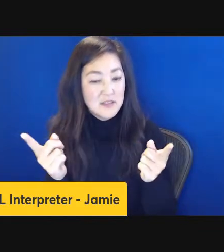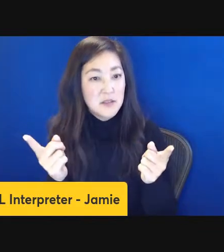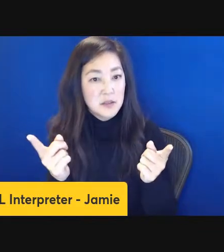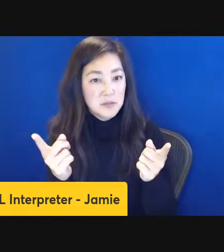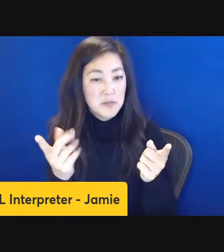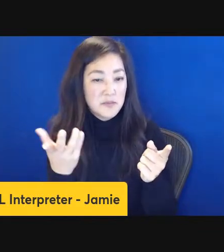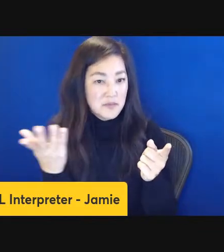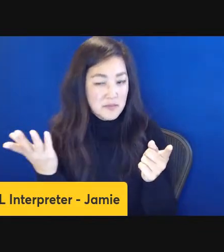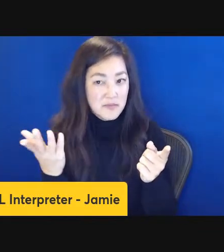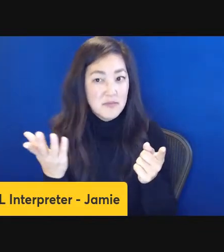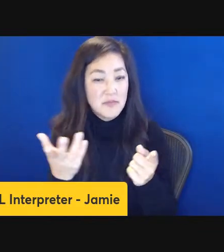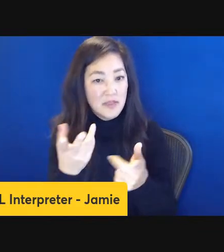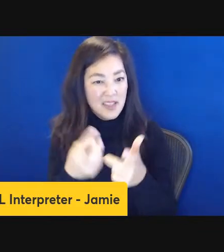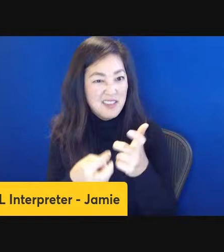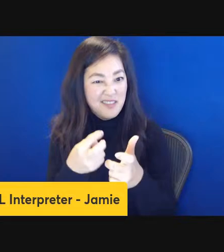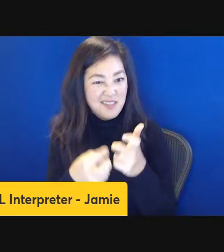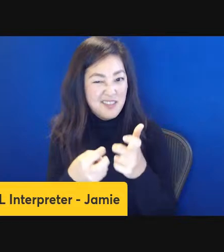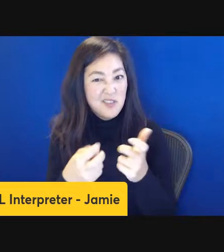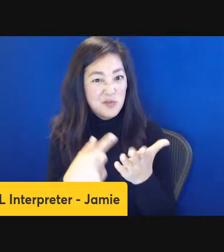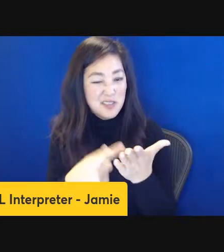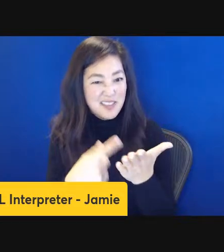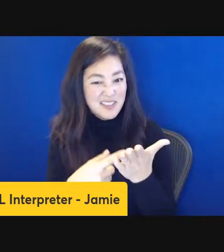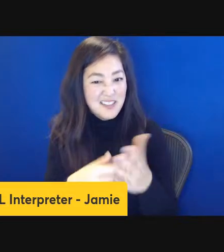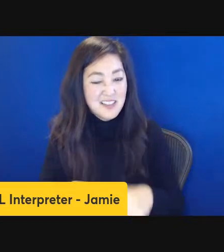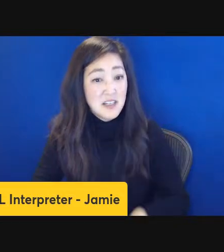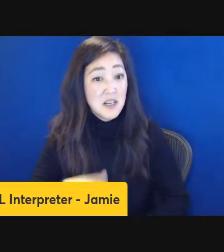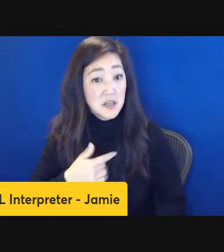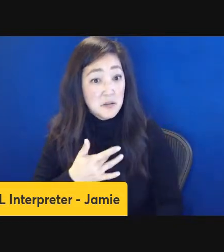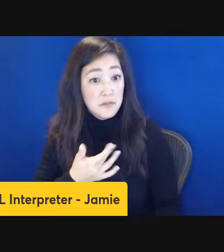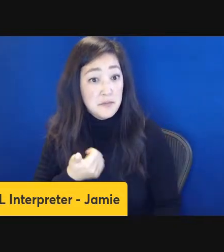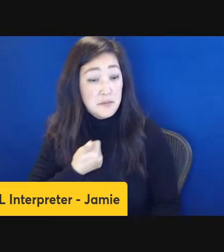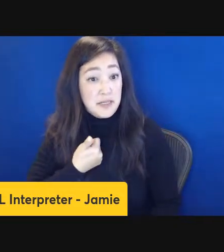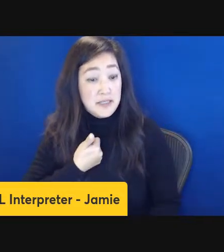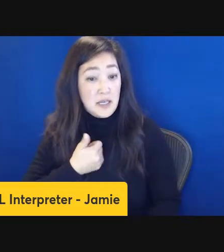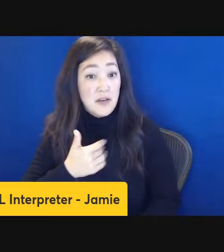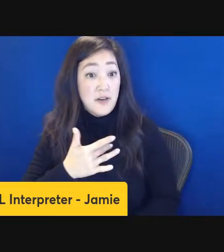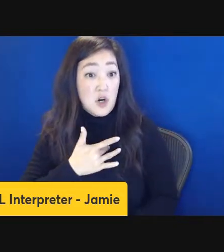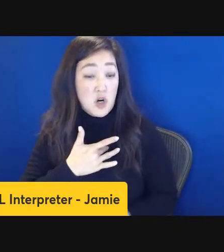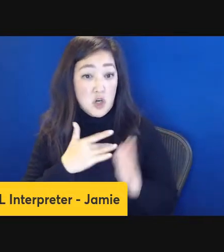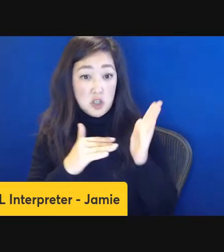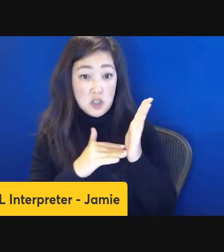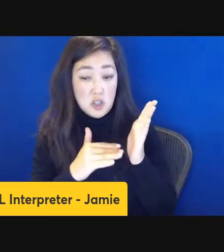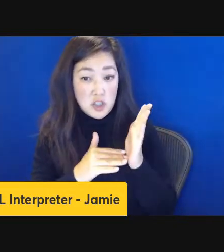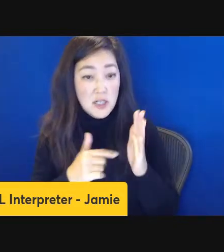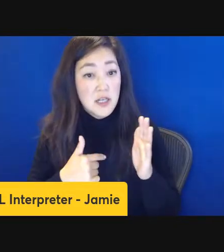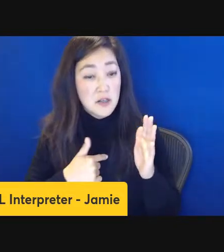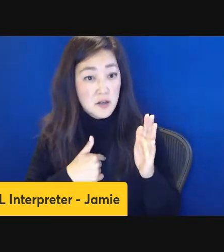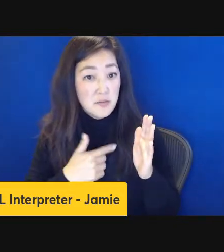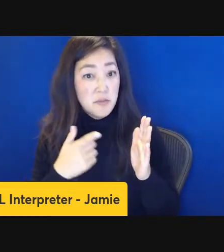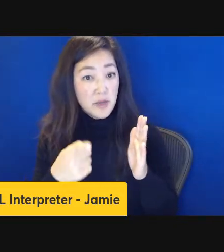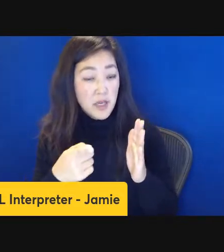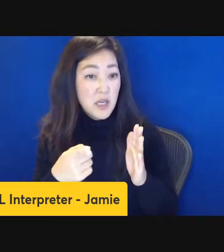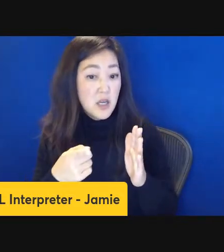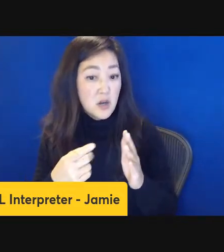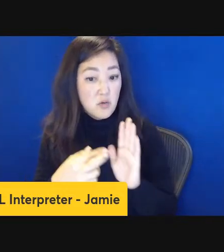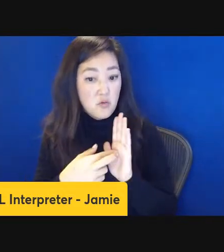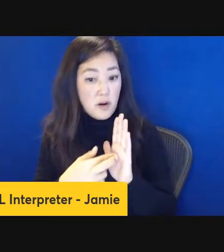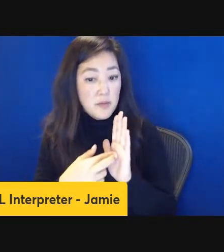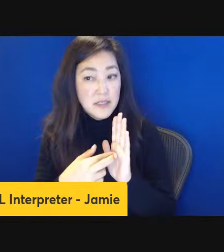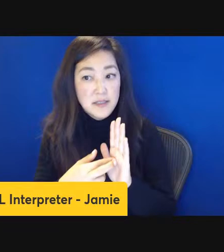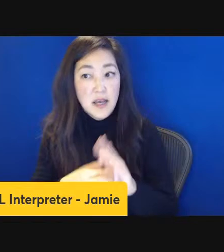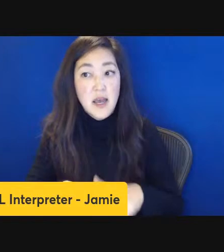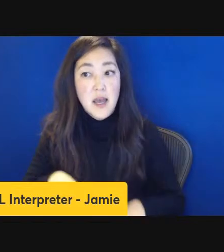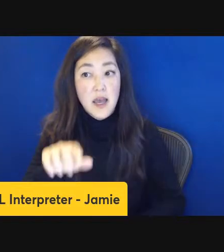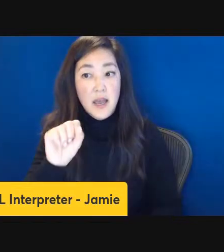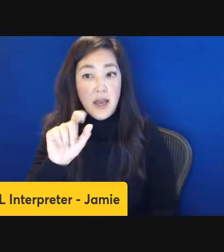a cardiologist. And as Pat said, I'm here both representing the Division of Cardiology at St. Michael's Hospital, and I'm also